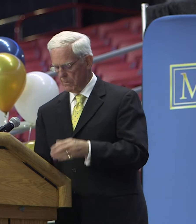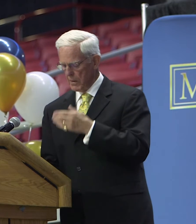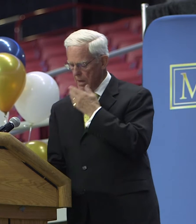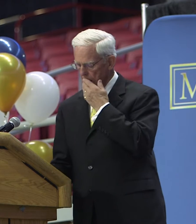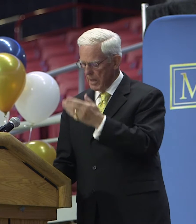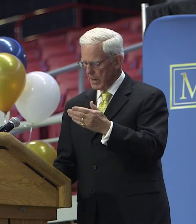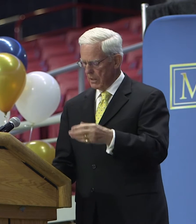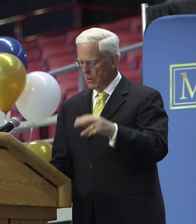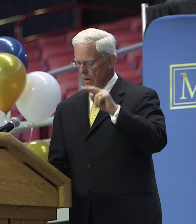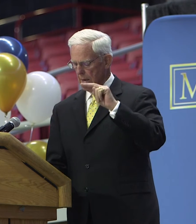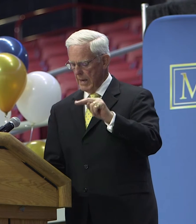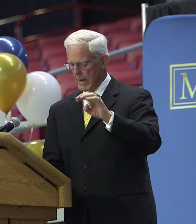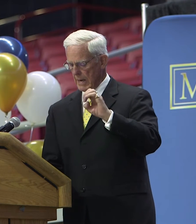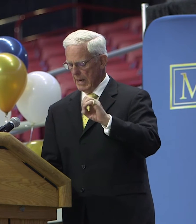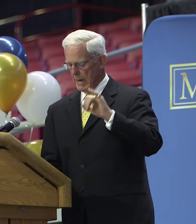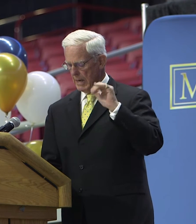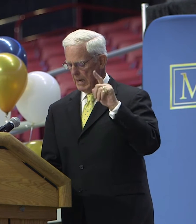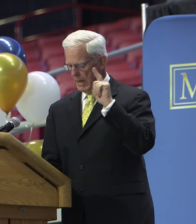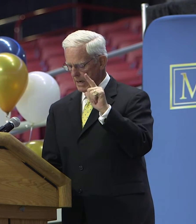parents.